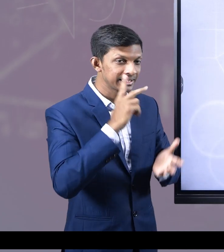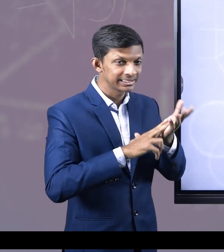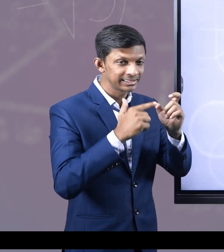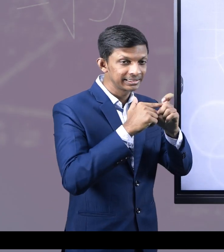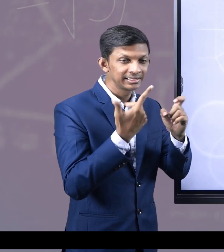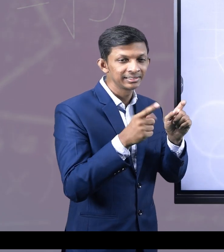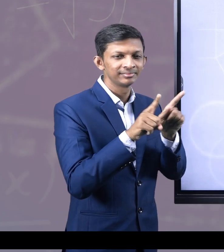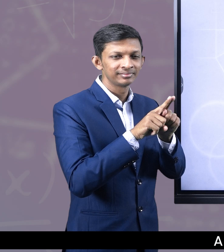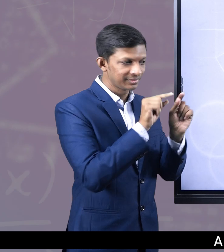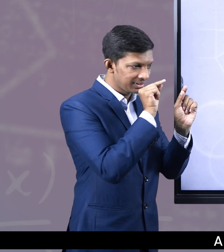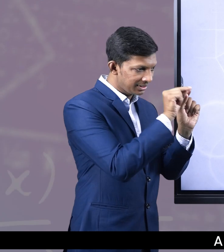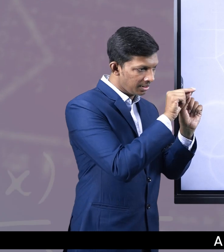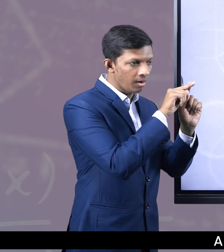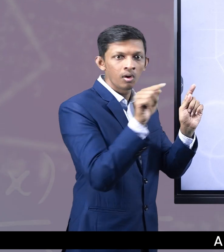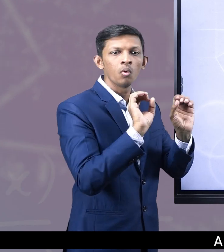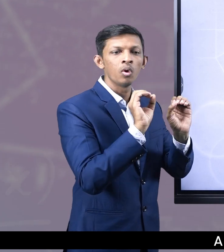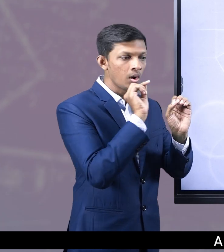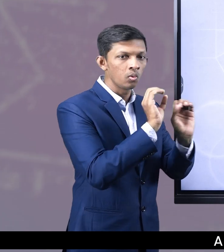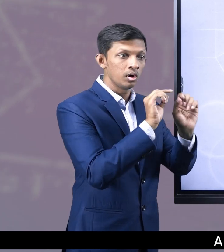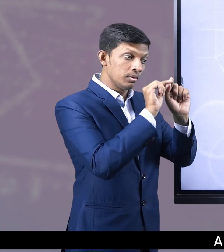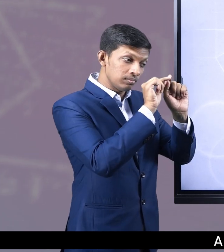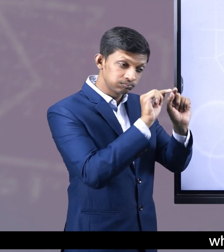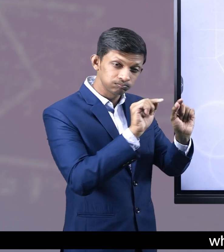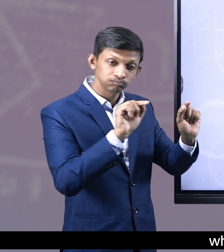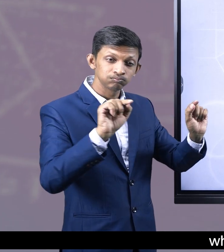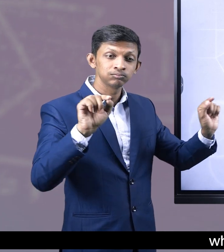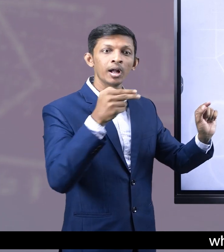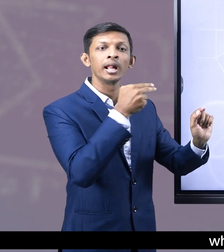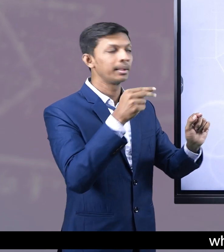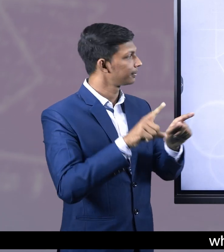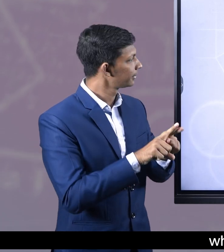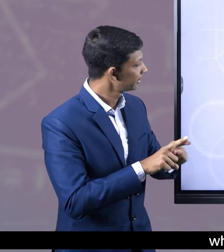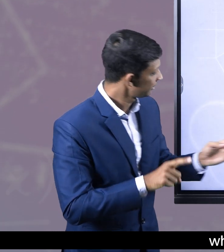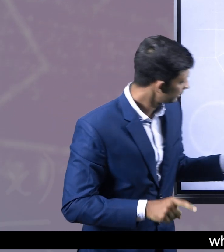Line. A line is a straight path which has no endpoints.